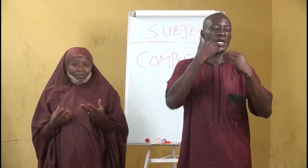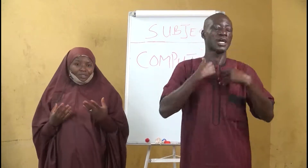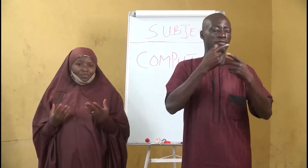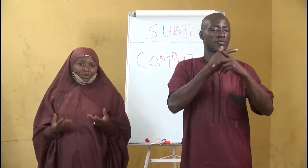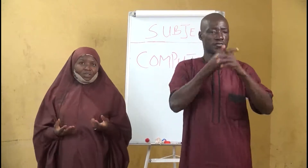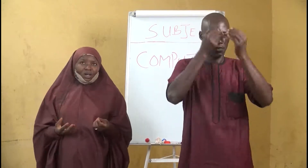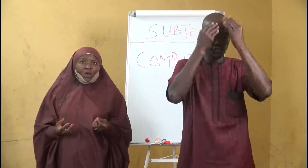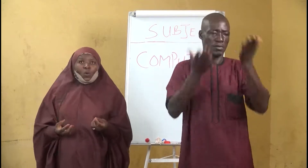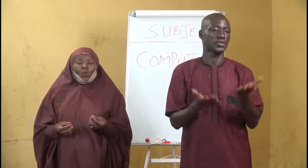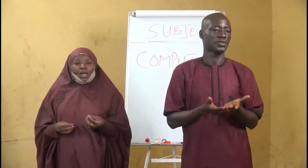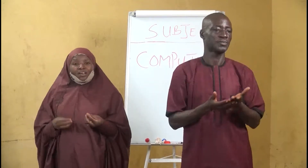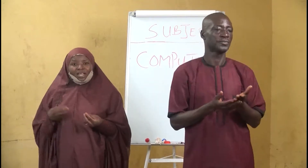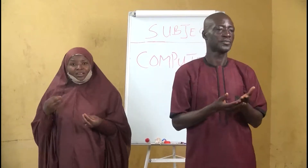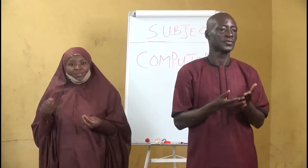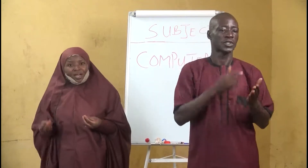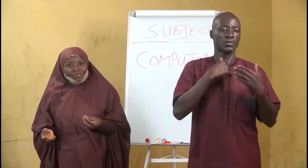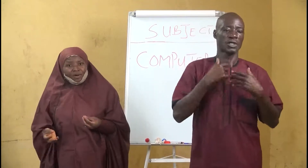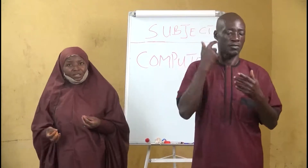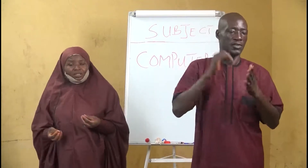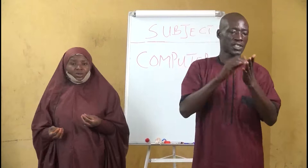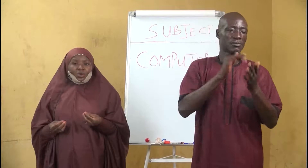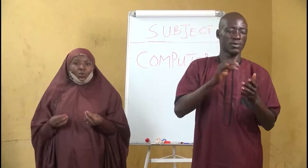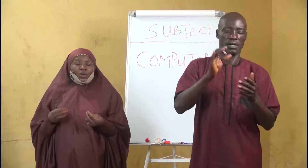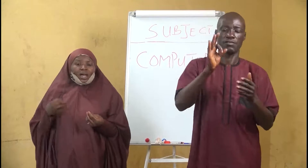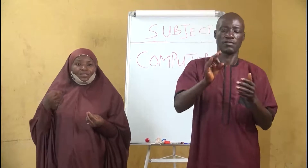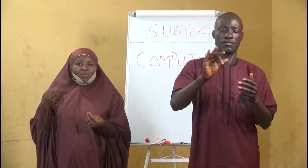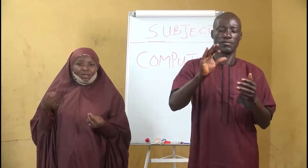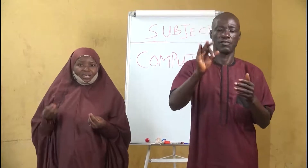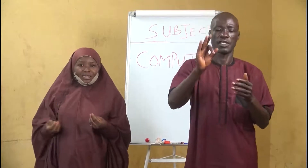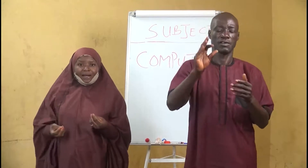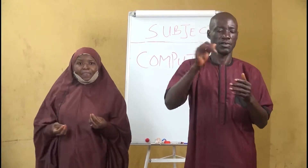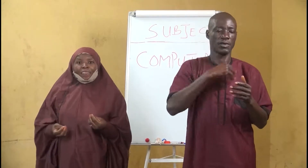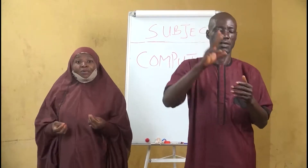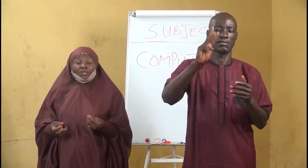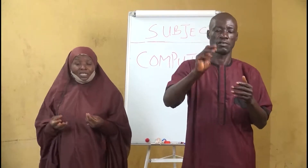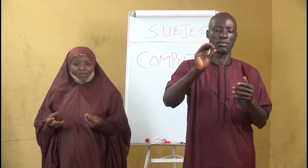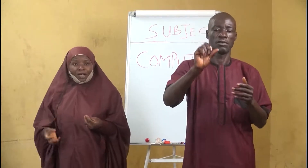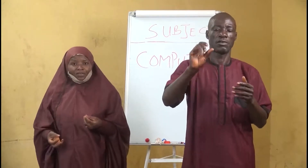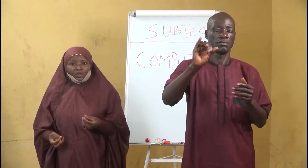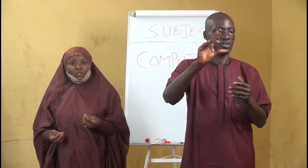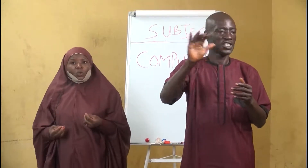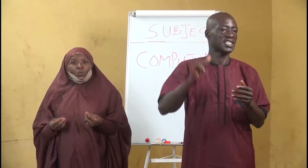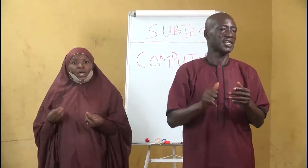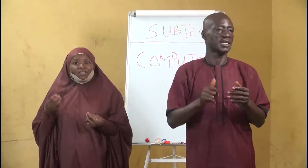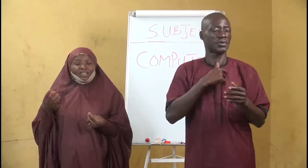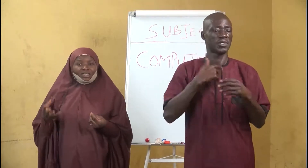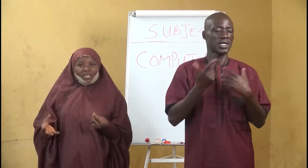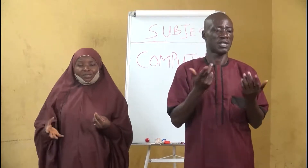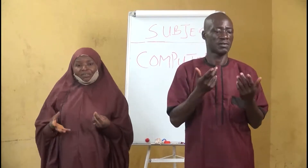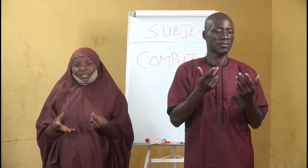of browser. We have like the Firefox, we have the Mozilla Firefox, we have the Netscape